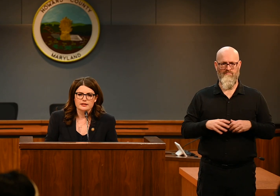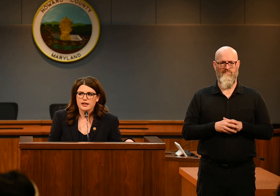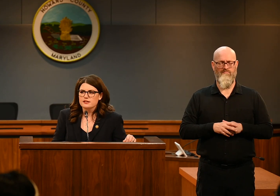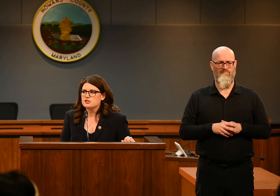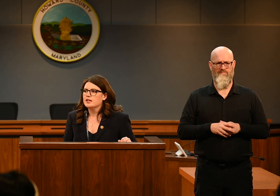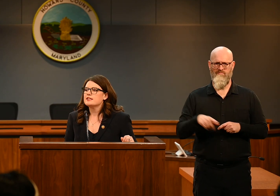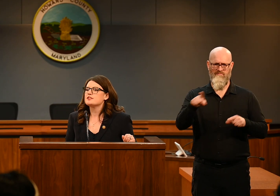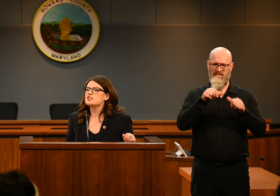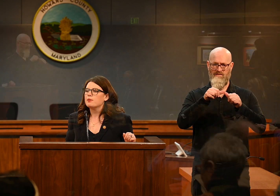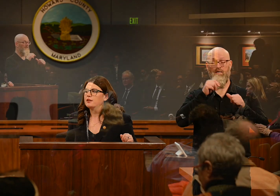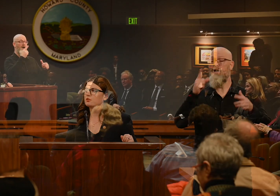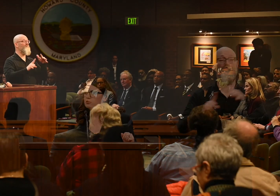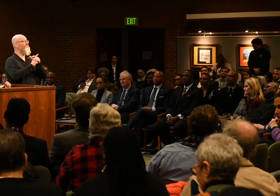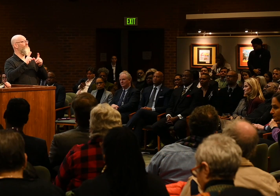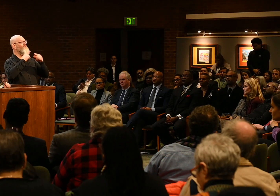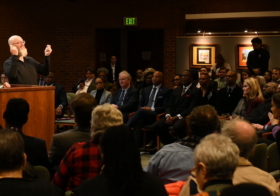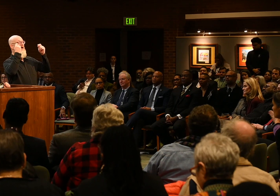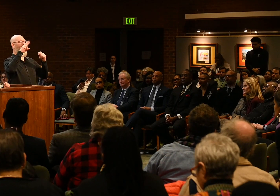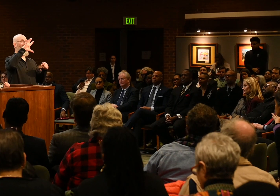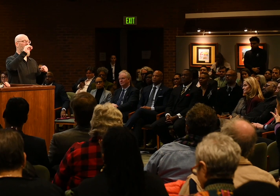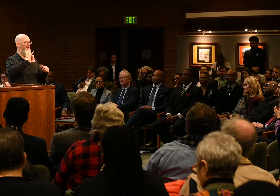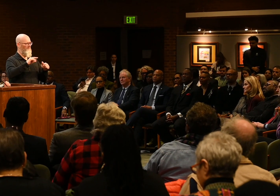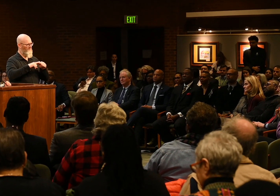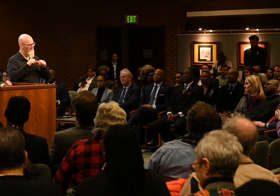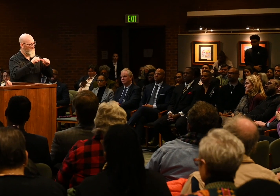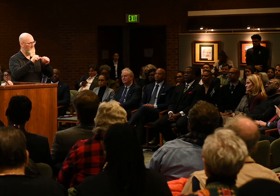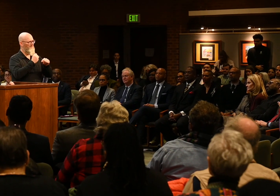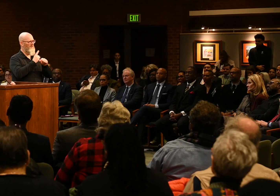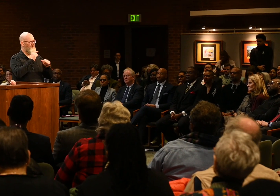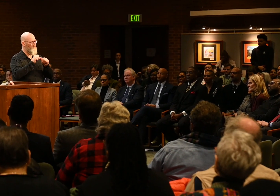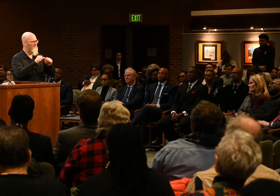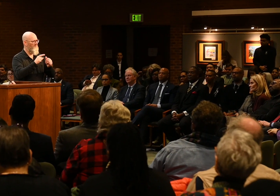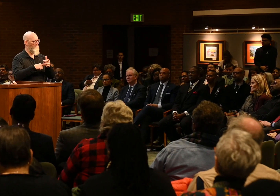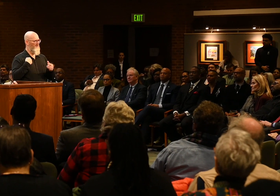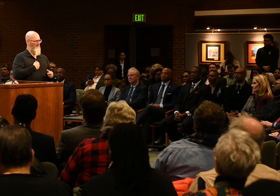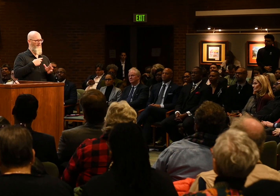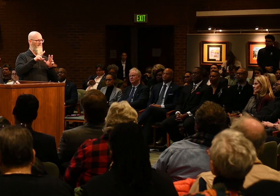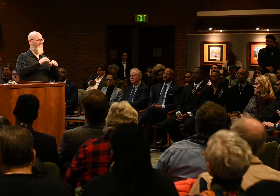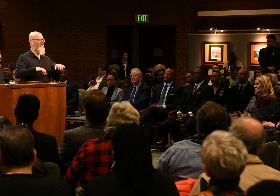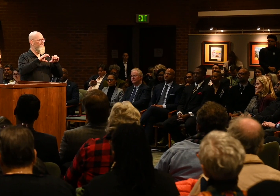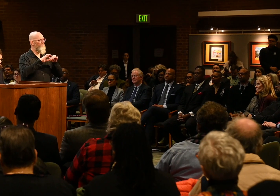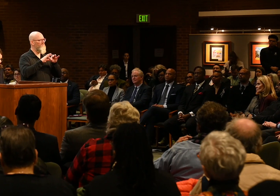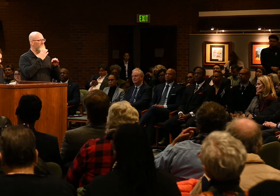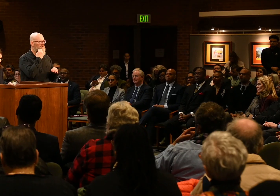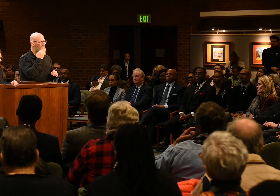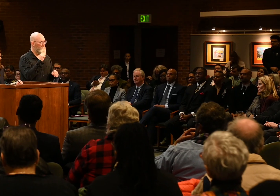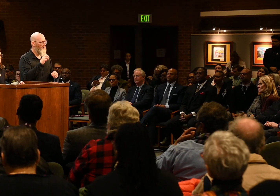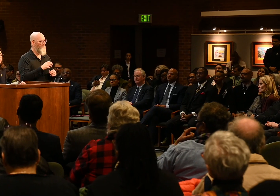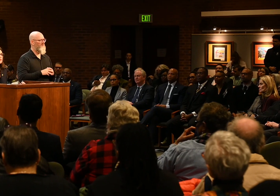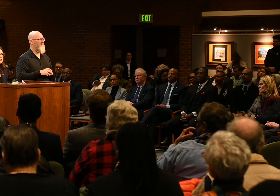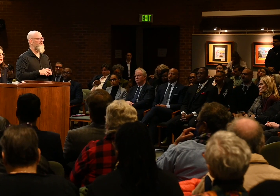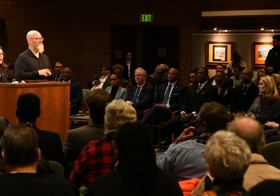stay engaged despite the cruelty of what is happening in Washington. So I want to thank each and every one of you for showing